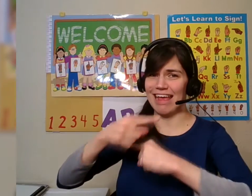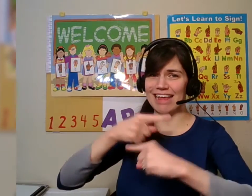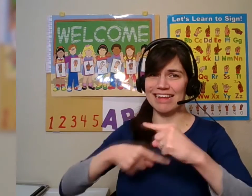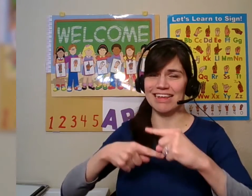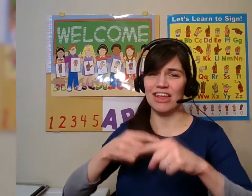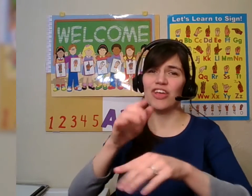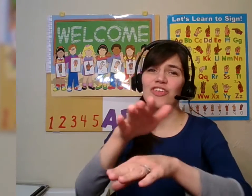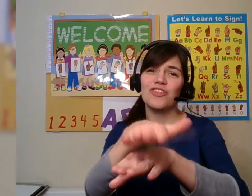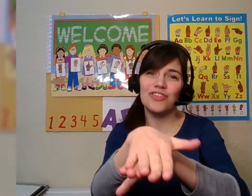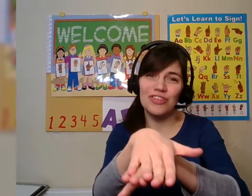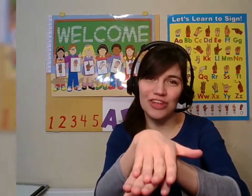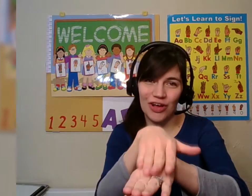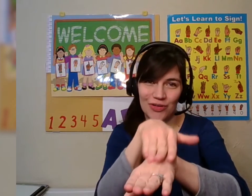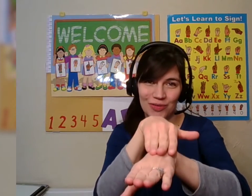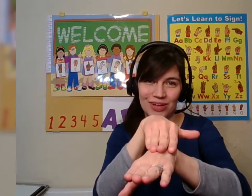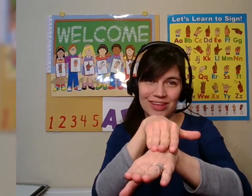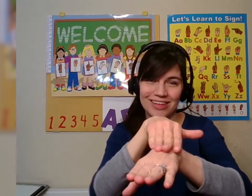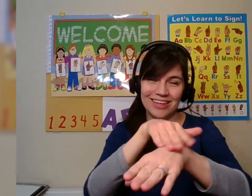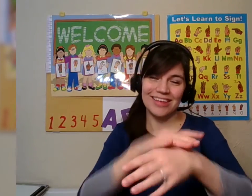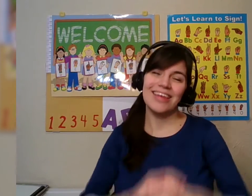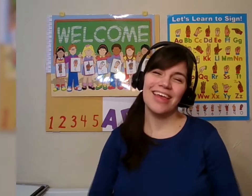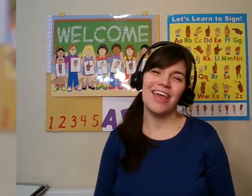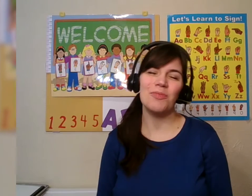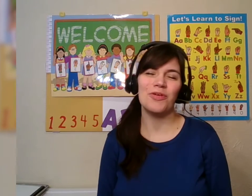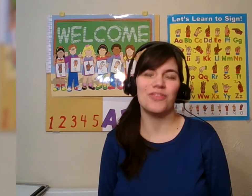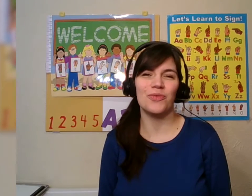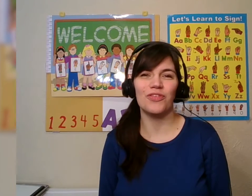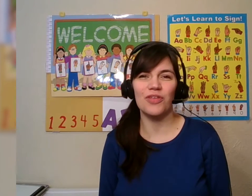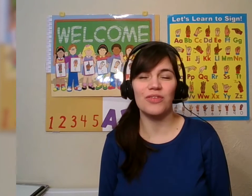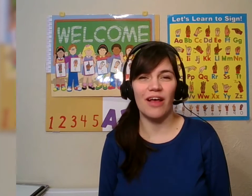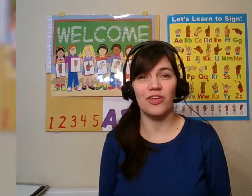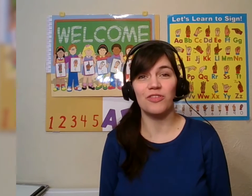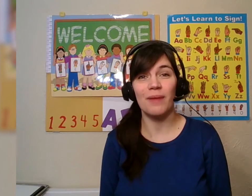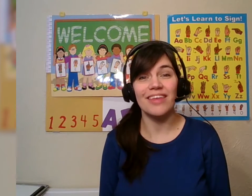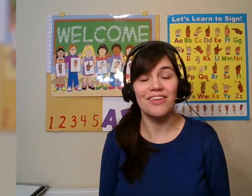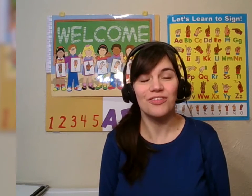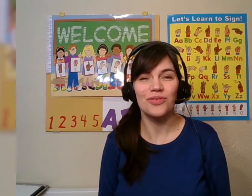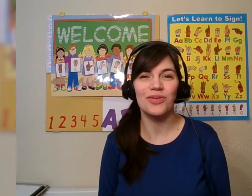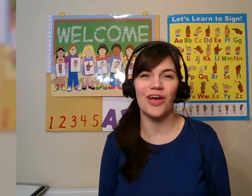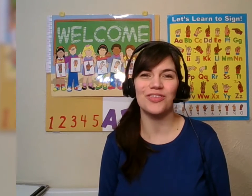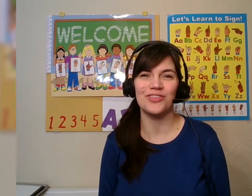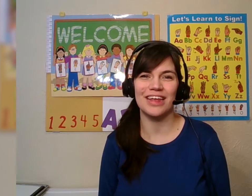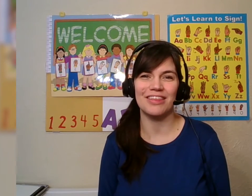Sign. Slow. And the person will slow down their spelling so you can understand their